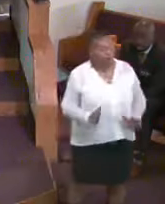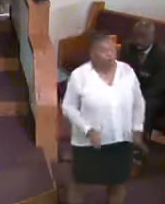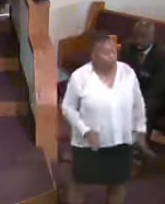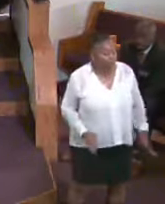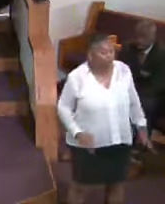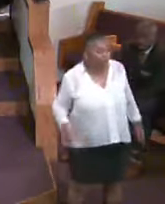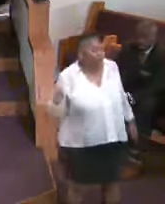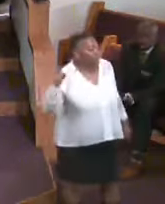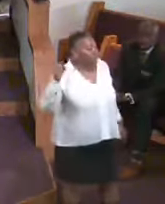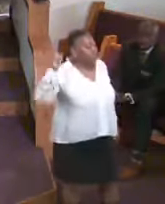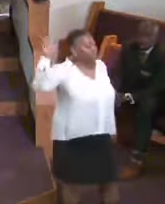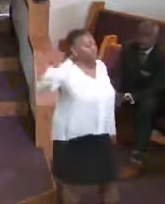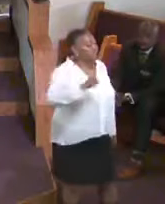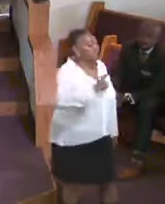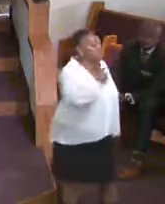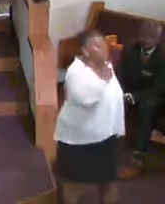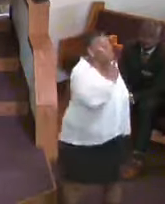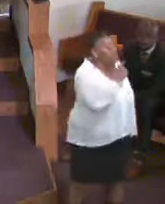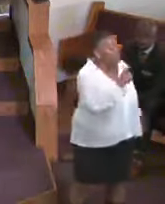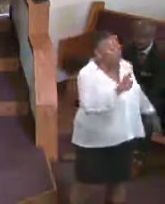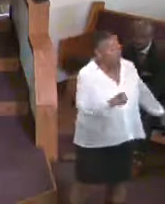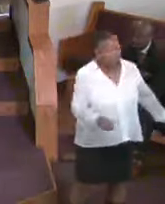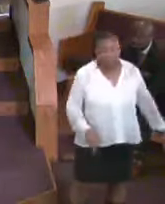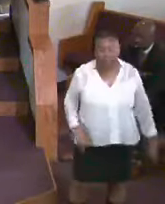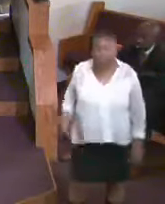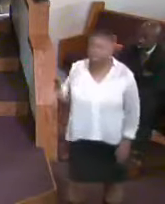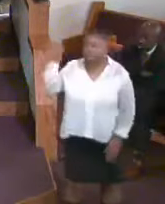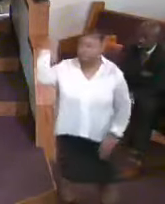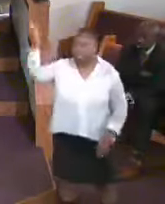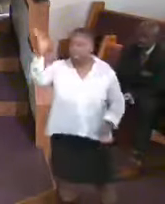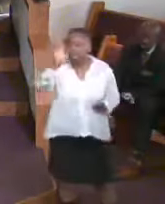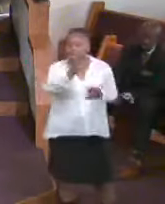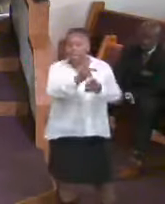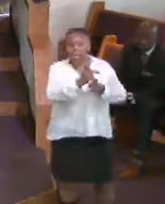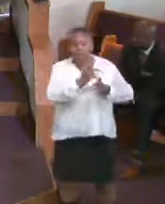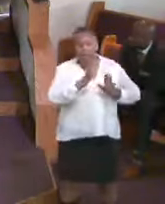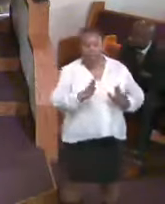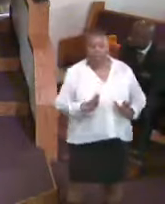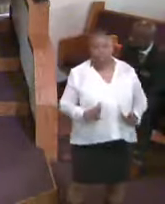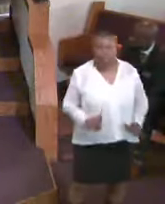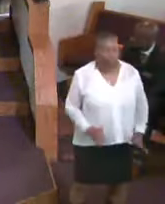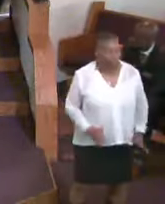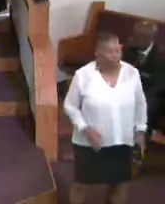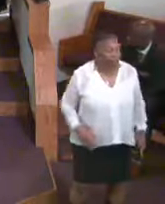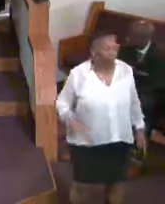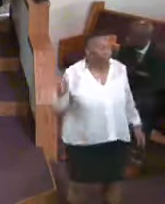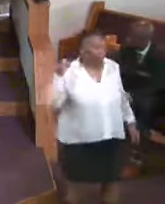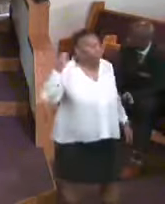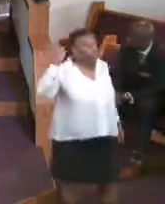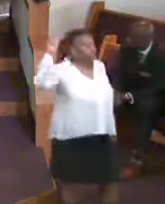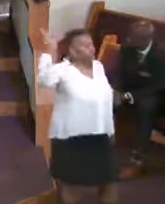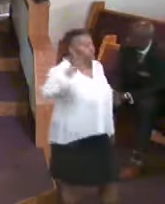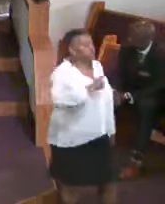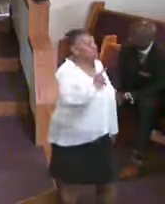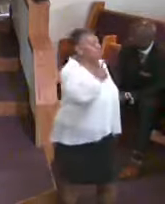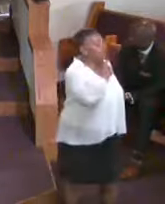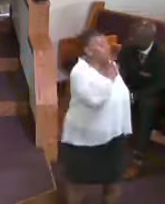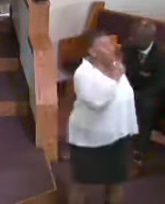He's a keeper. Yes, he is. Yes, he is. He's a keeper. He's a keeper. Yes, he is.